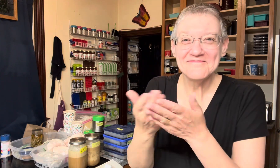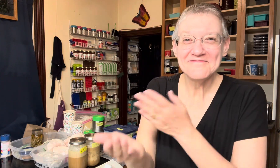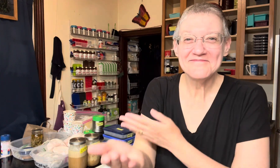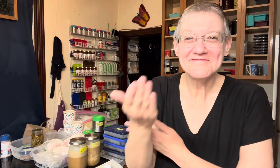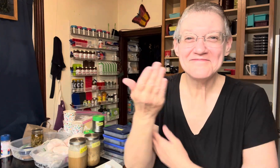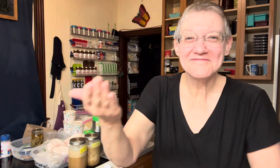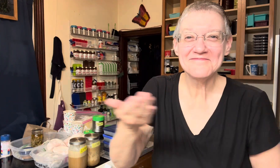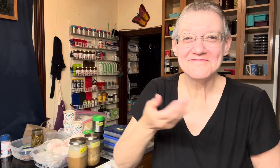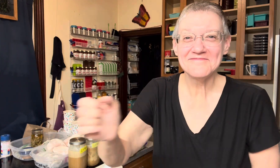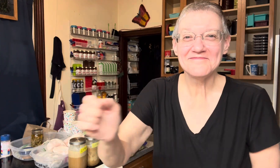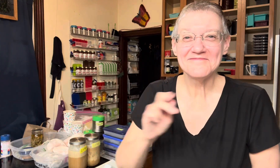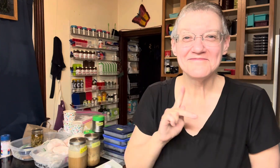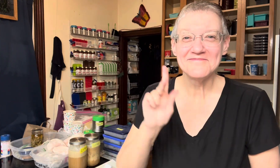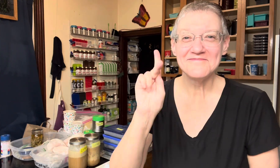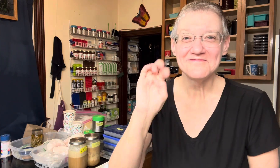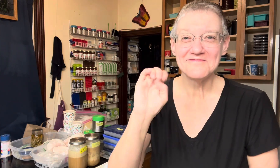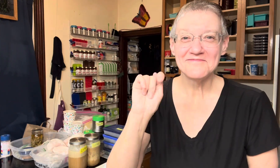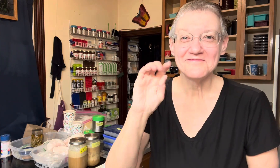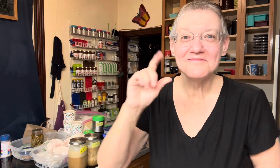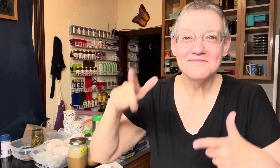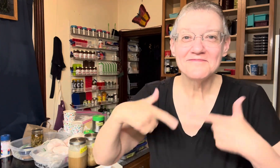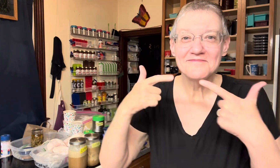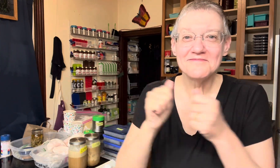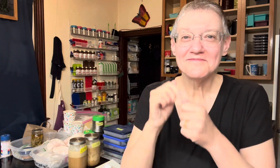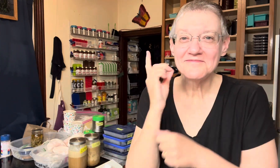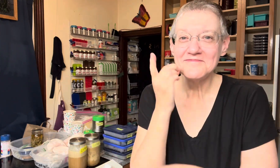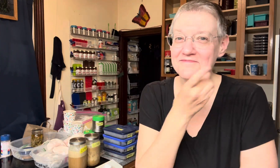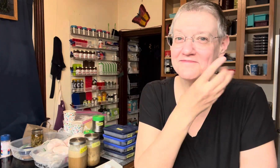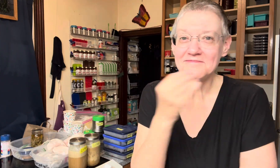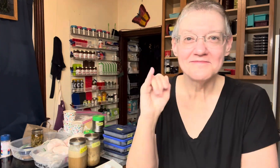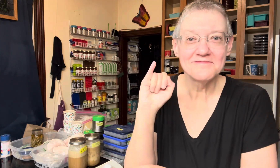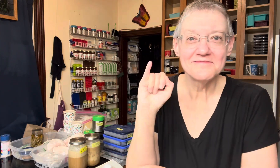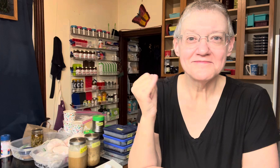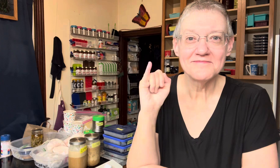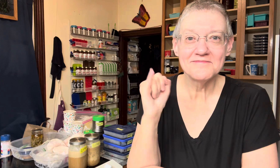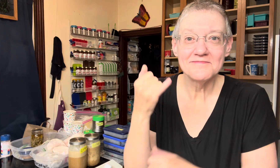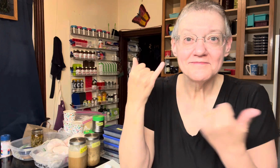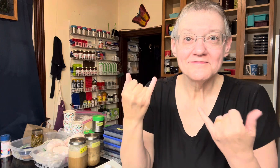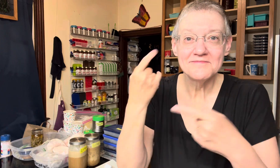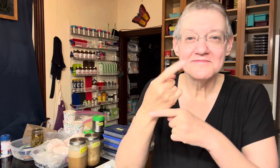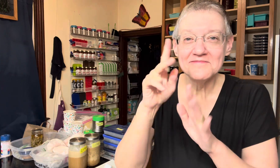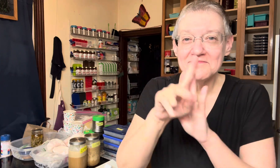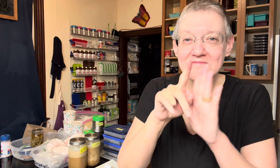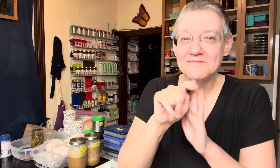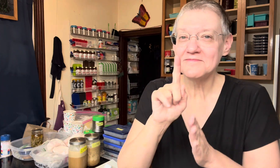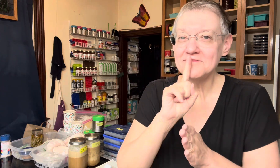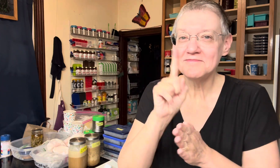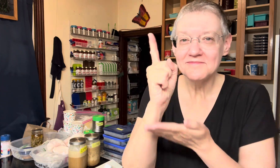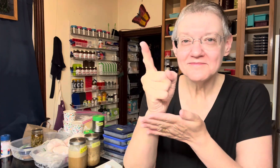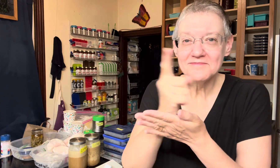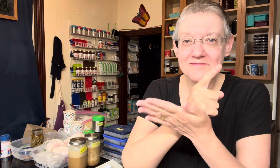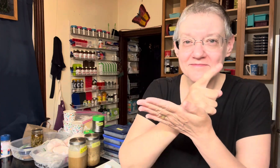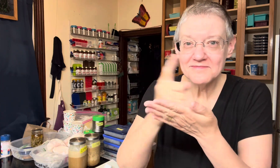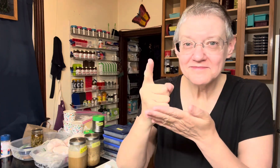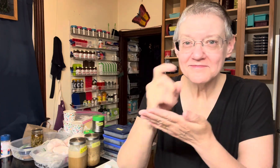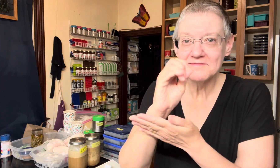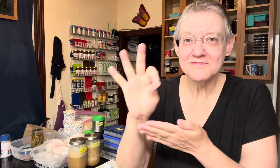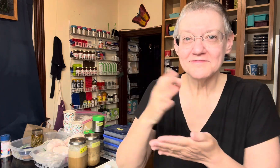Good morning and welcome back to Keto Living with Dale and Judith. Today's video is a full week of my